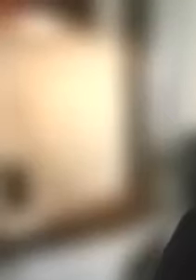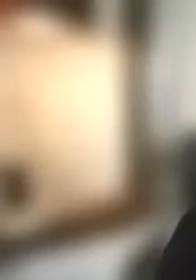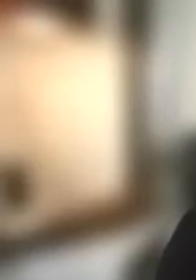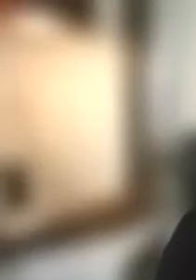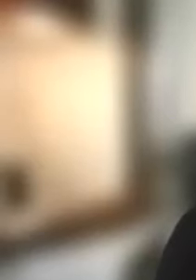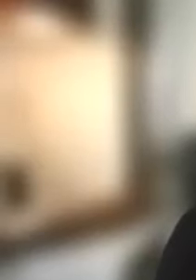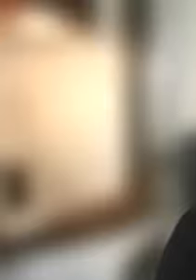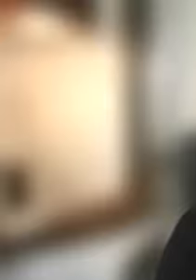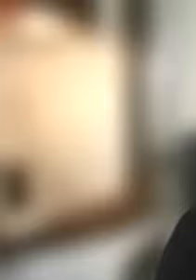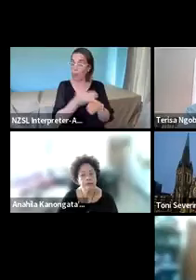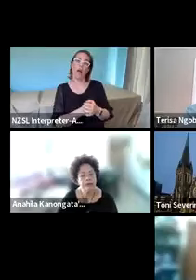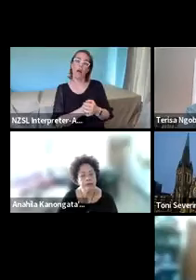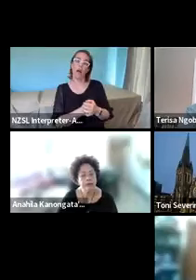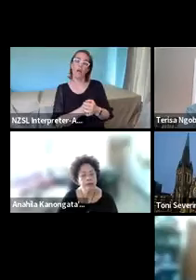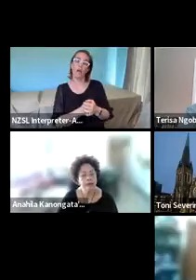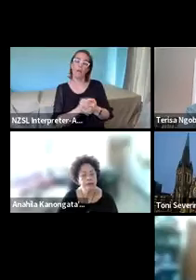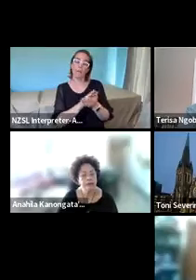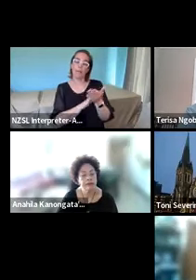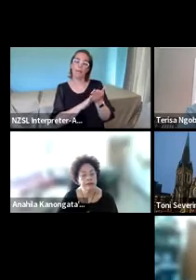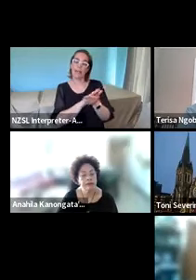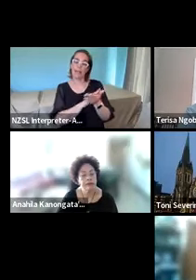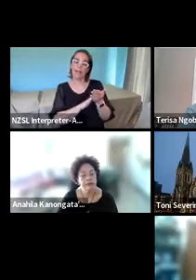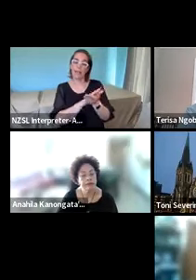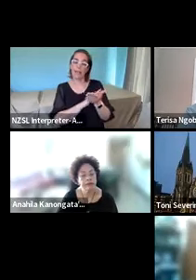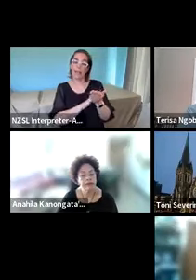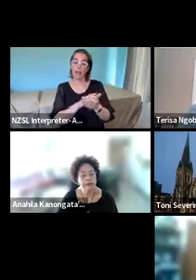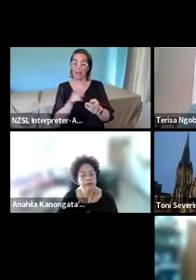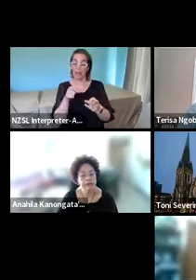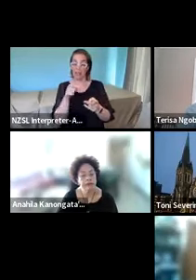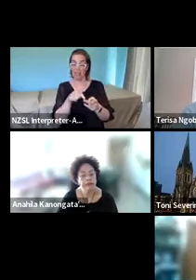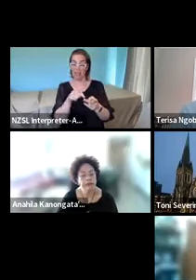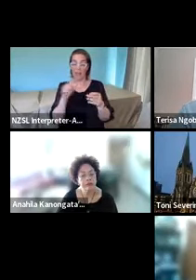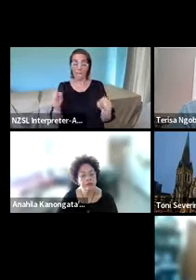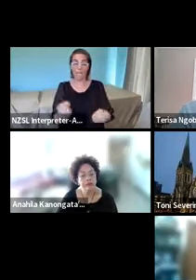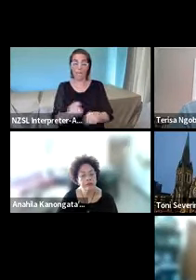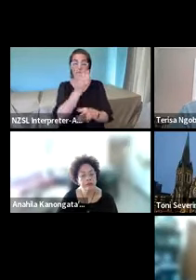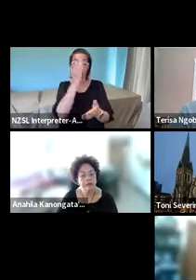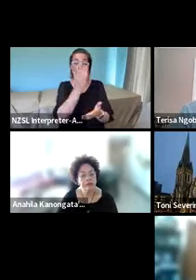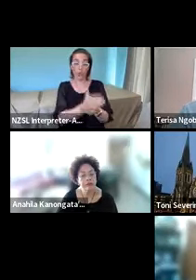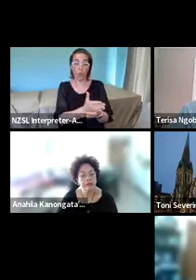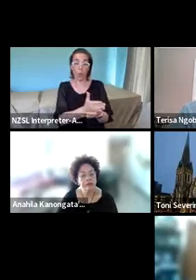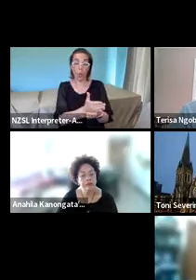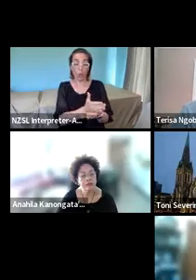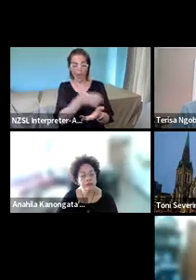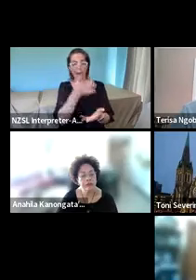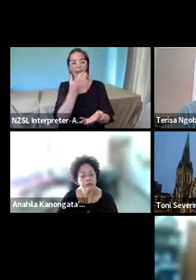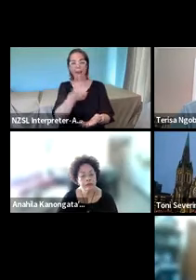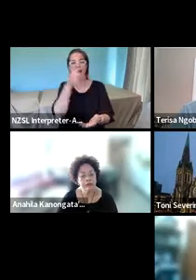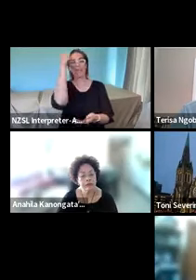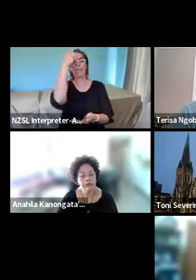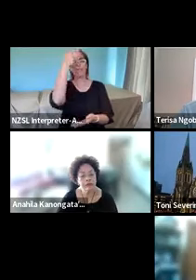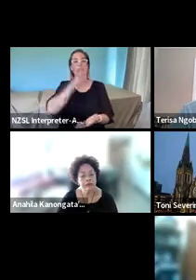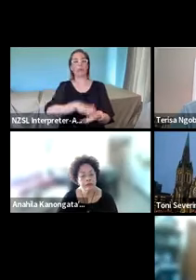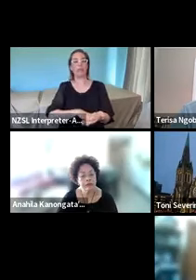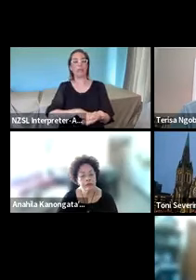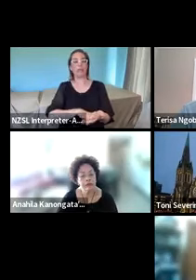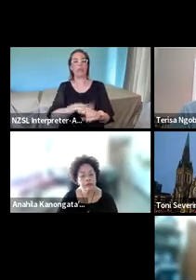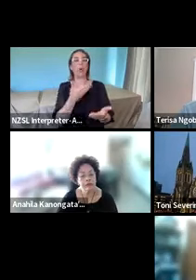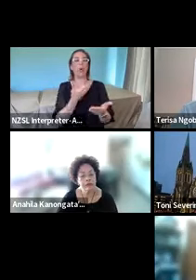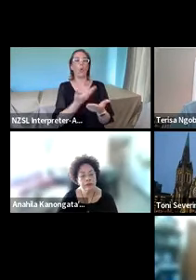so that they're making sure that we have experience on